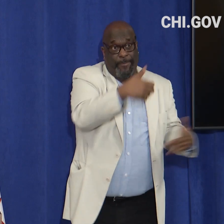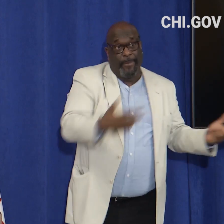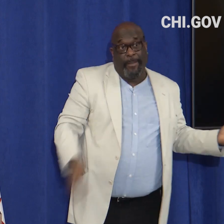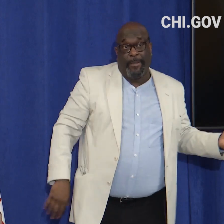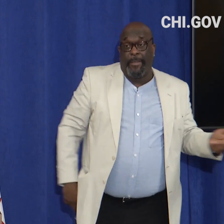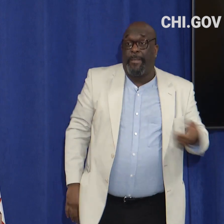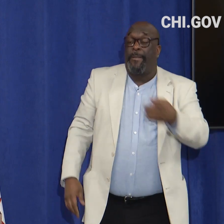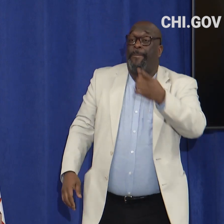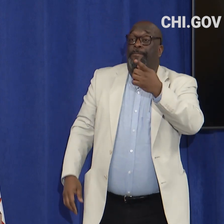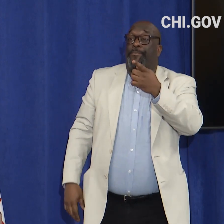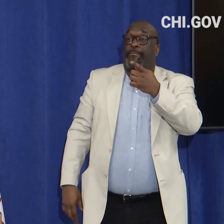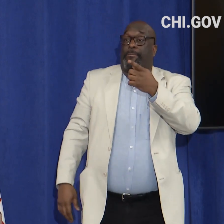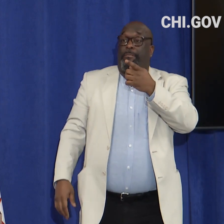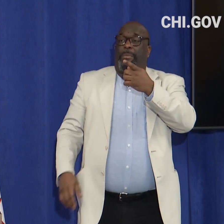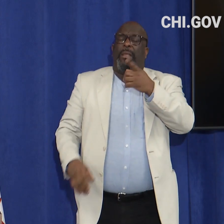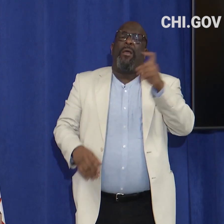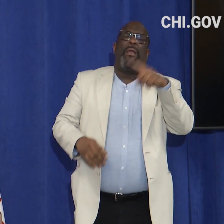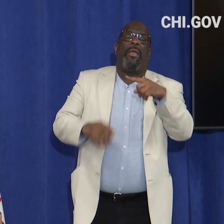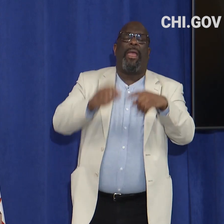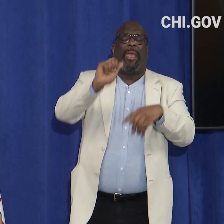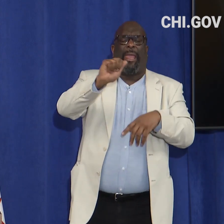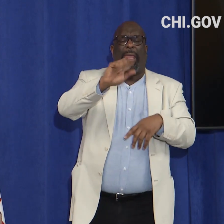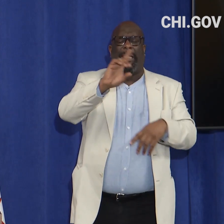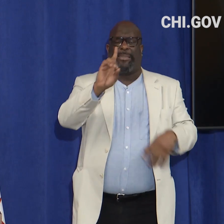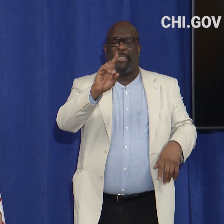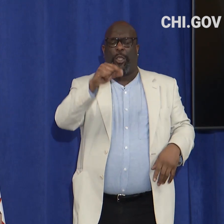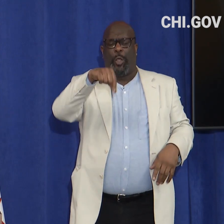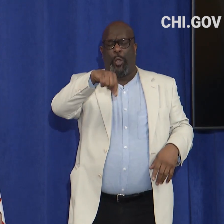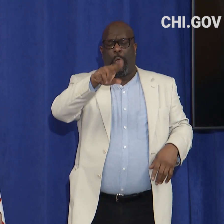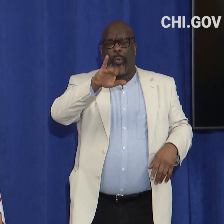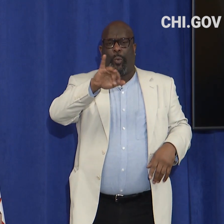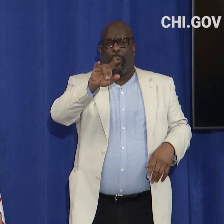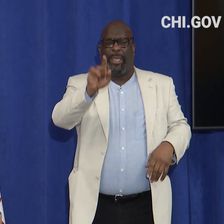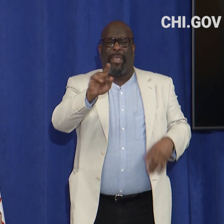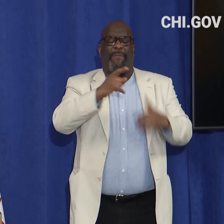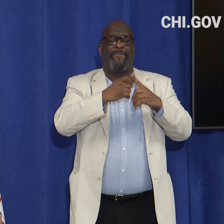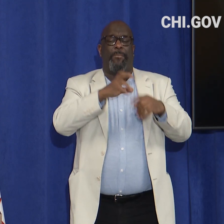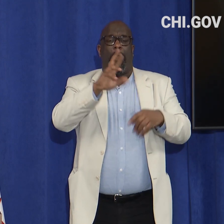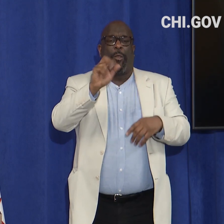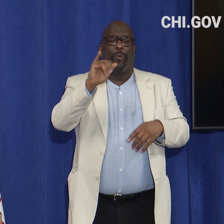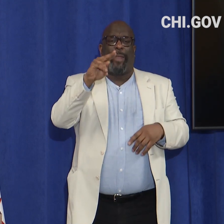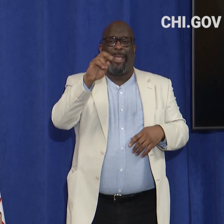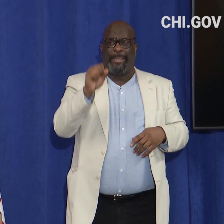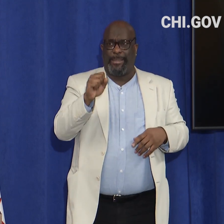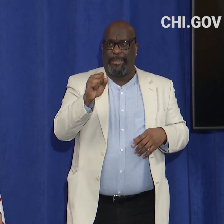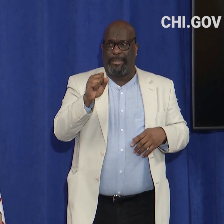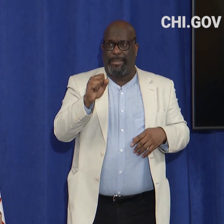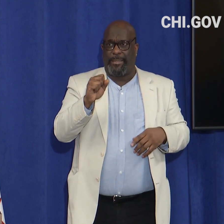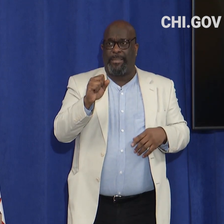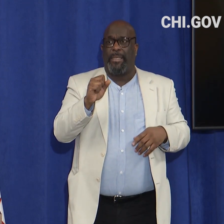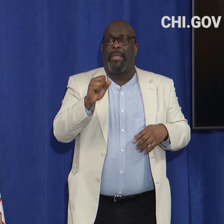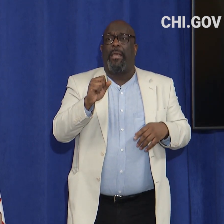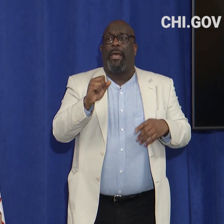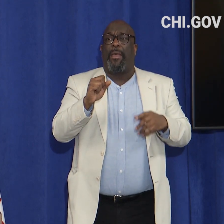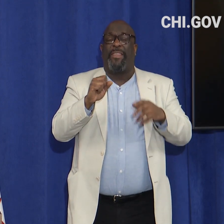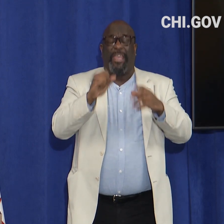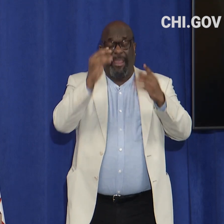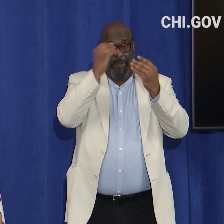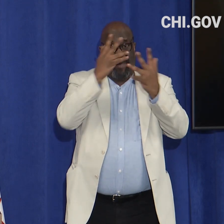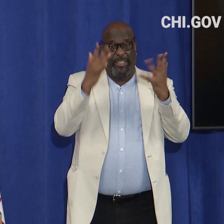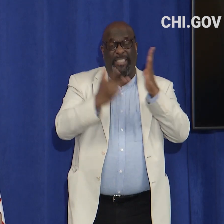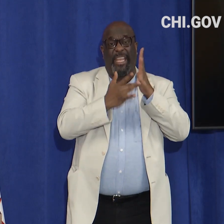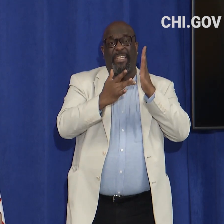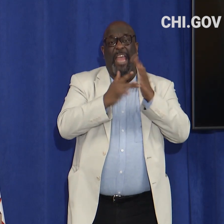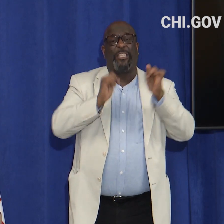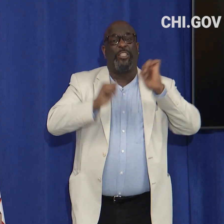me, Sure. From A.D. Quigg from Cranes, MPEA estimates the International Manufacturing Technology Show canceled last week